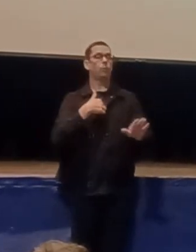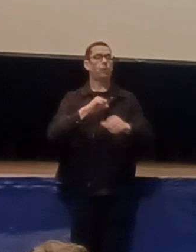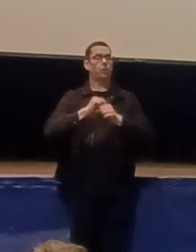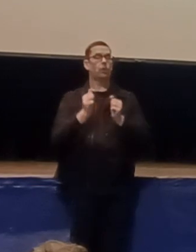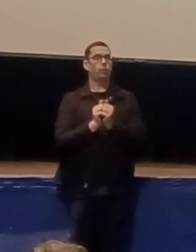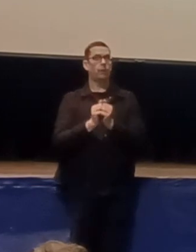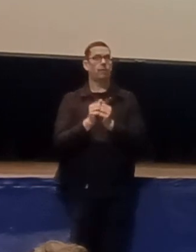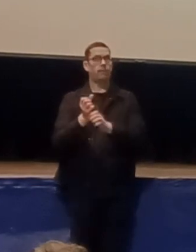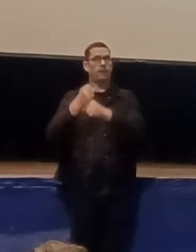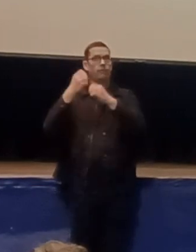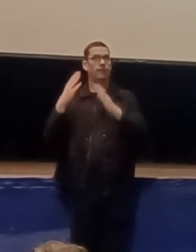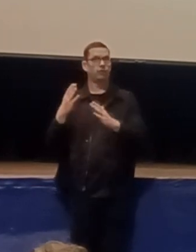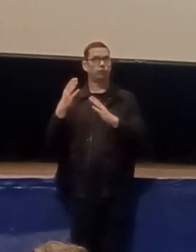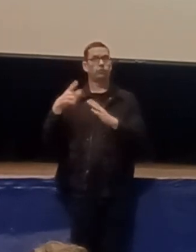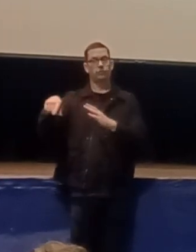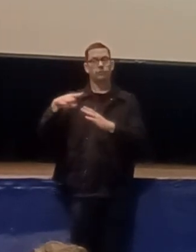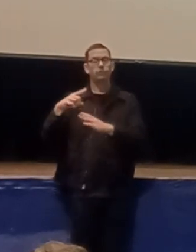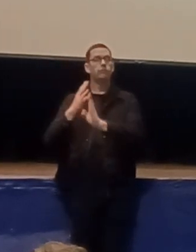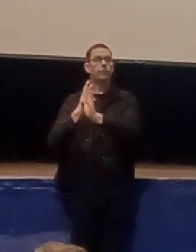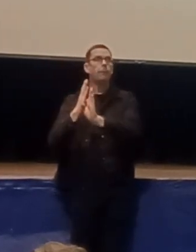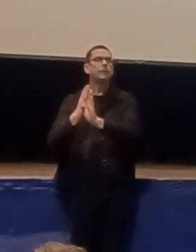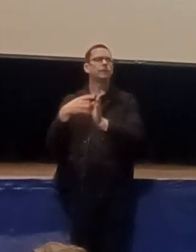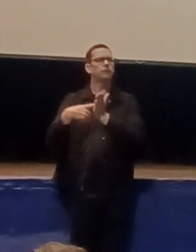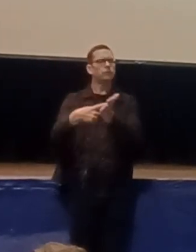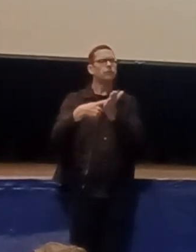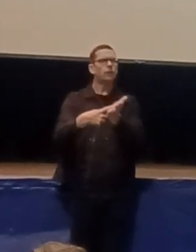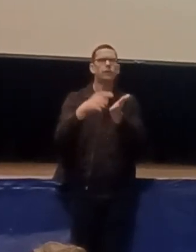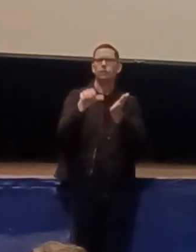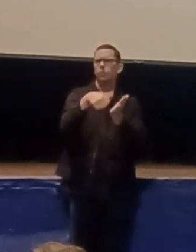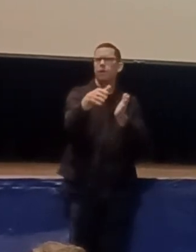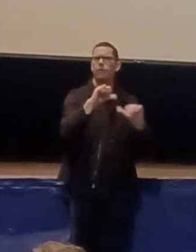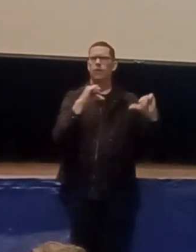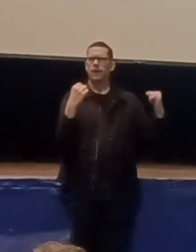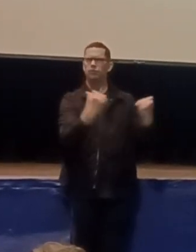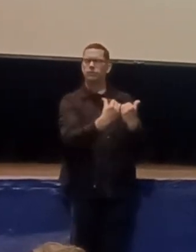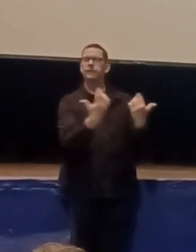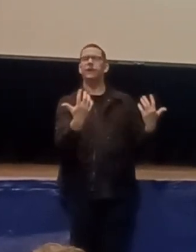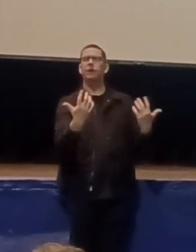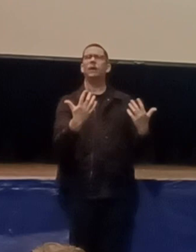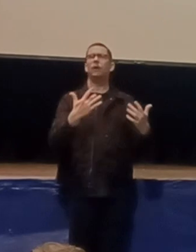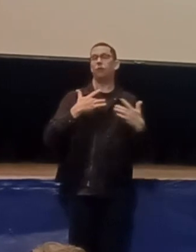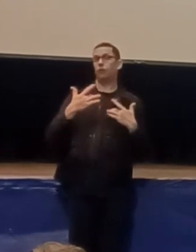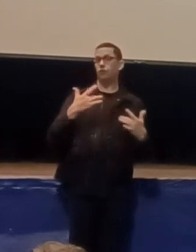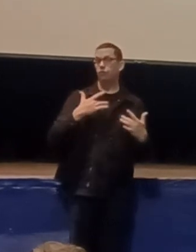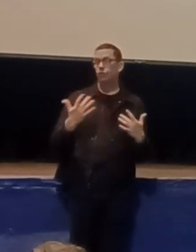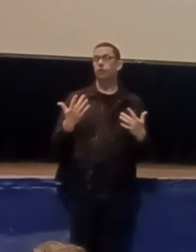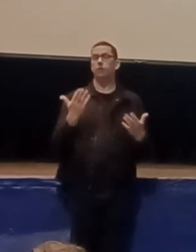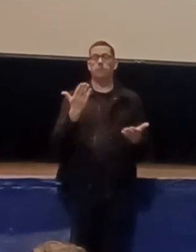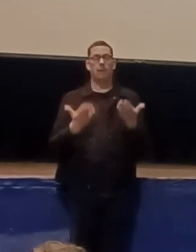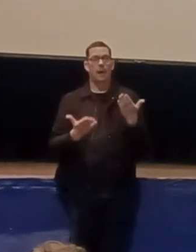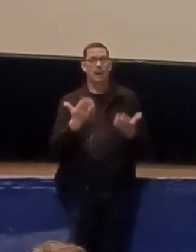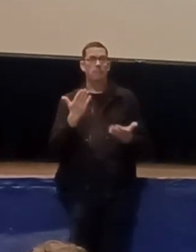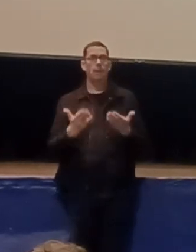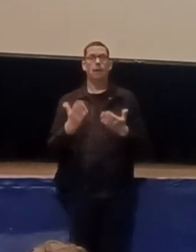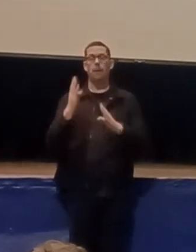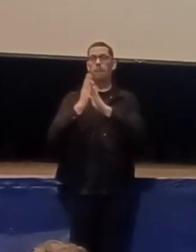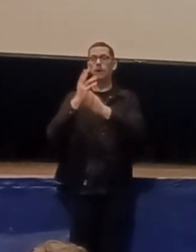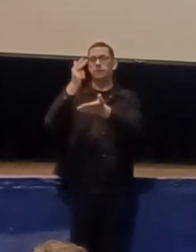manufacturer with the buses and also from talking to other agency, the concern may be, if a bus is parked